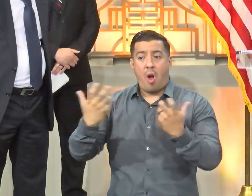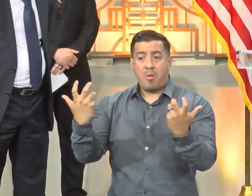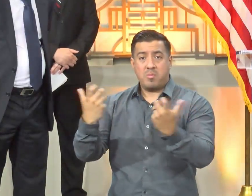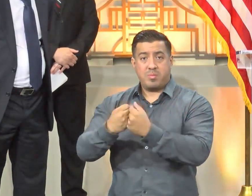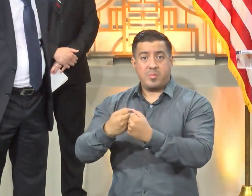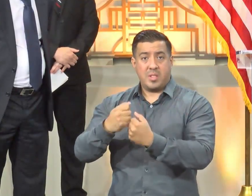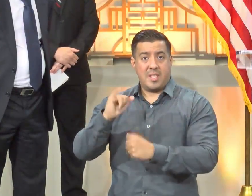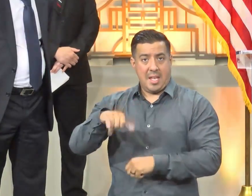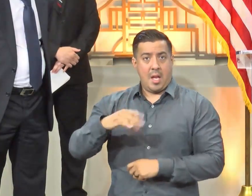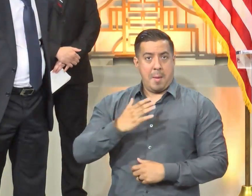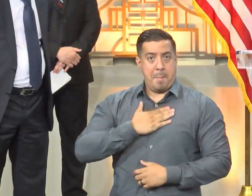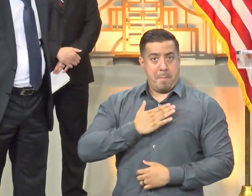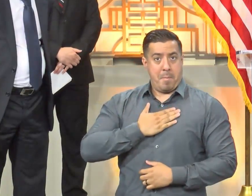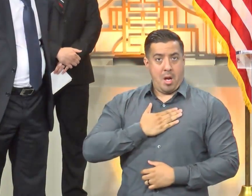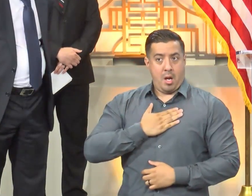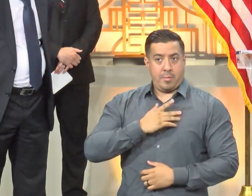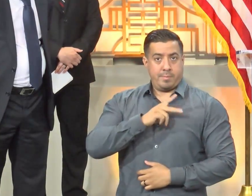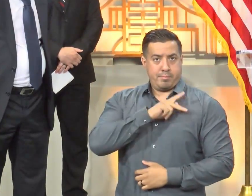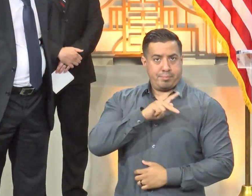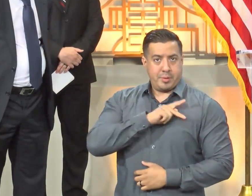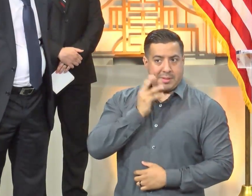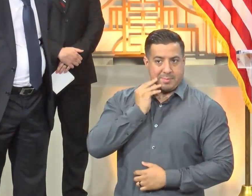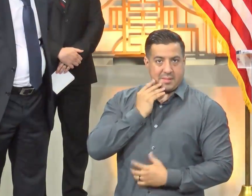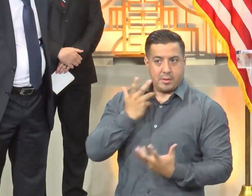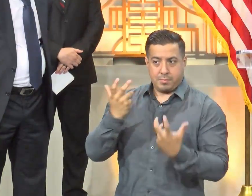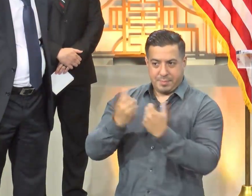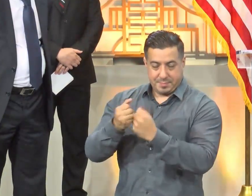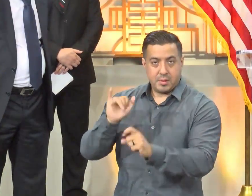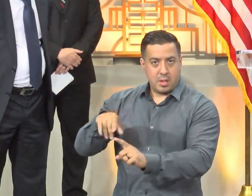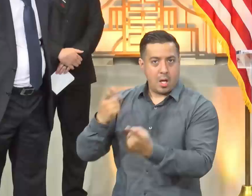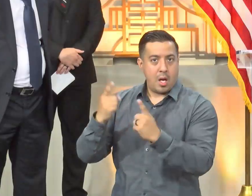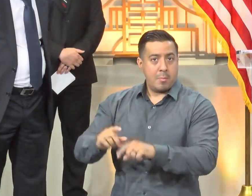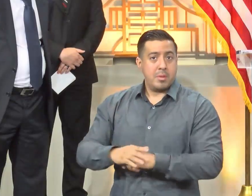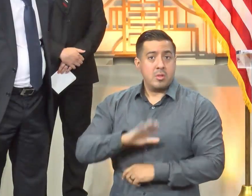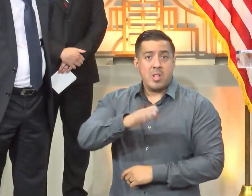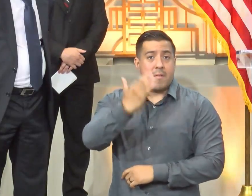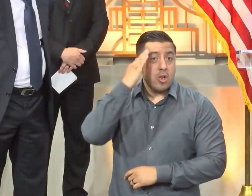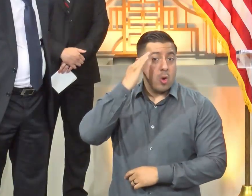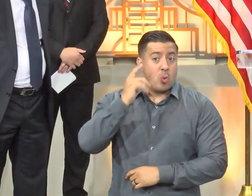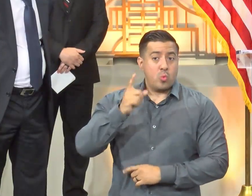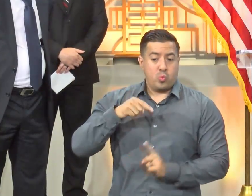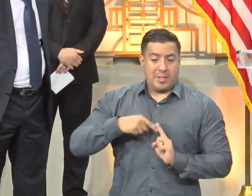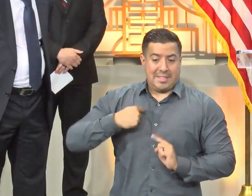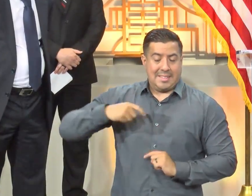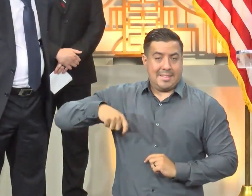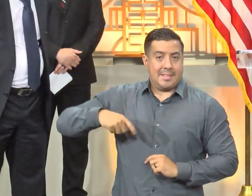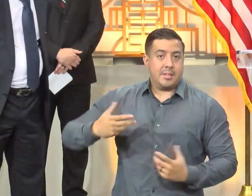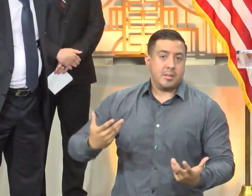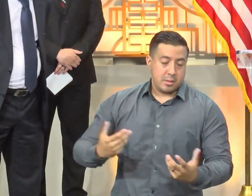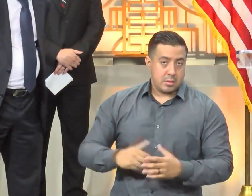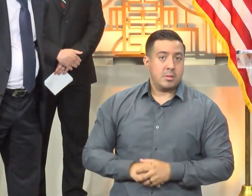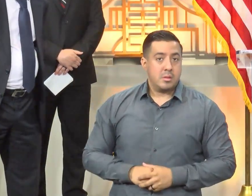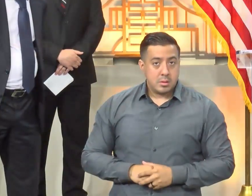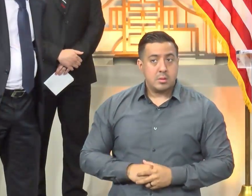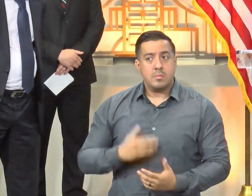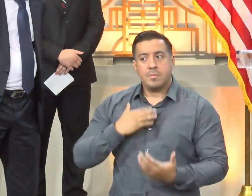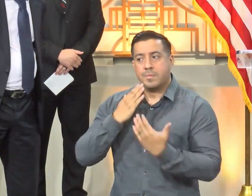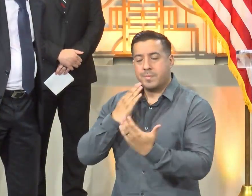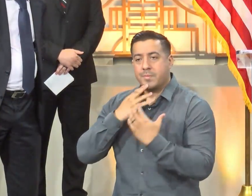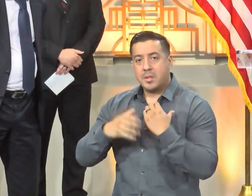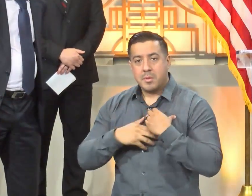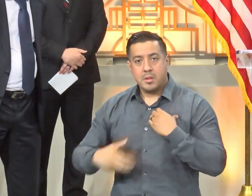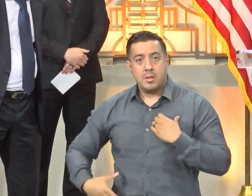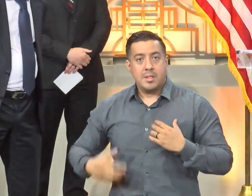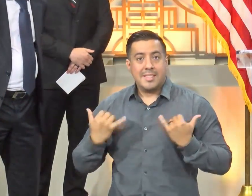that my body was in, and you just simply never know when you might need it. And so thank you, Mayor. And we're going on